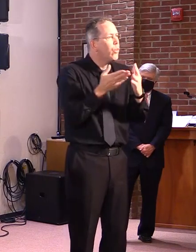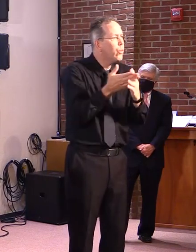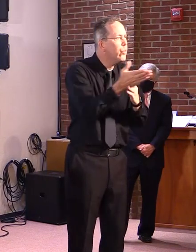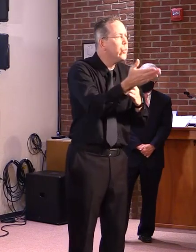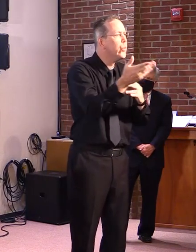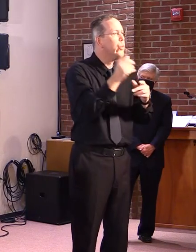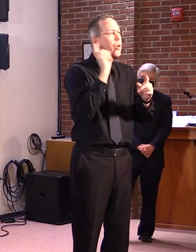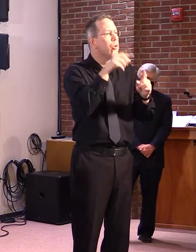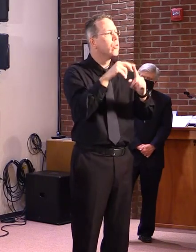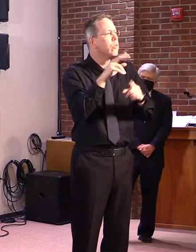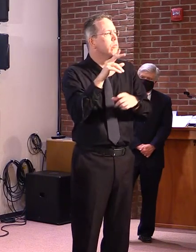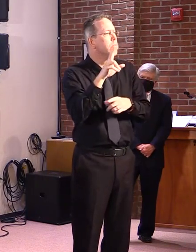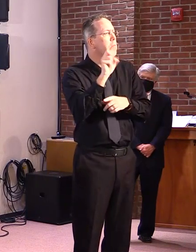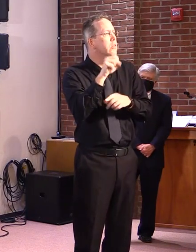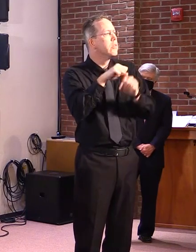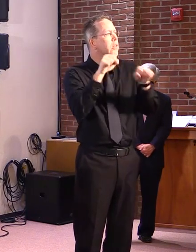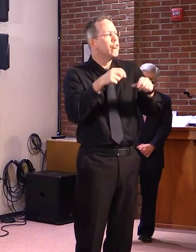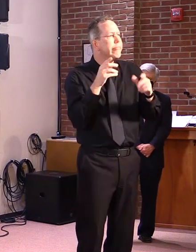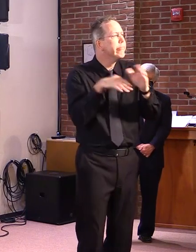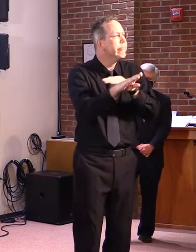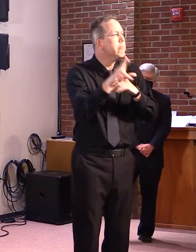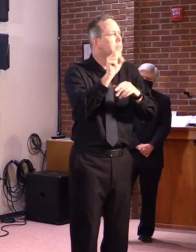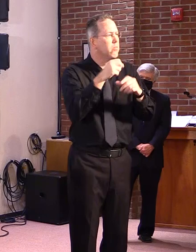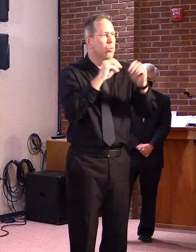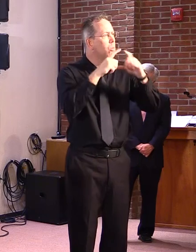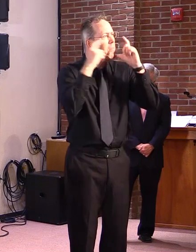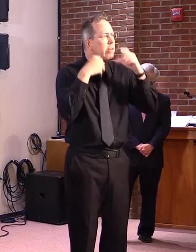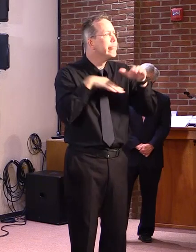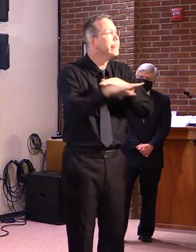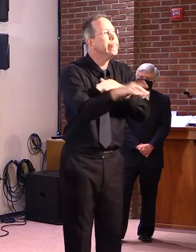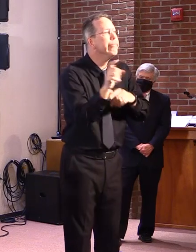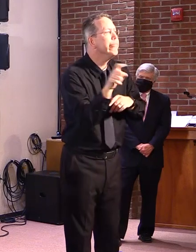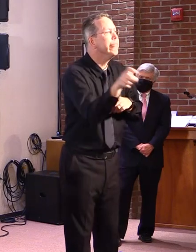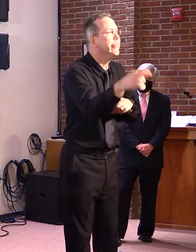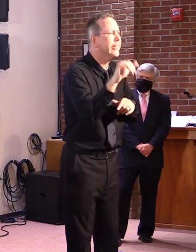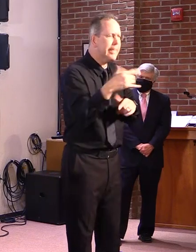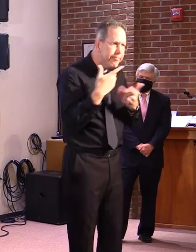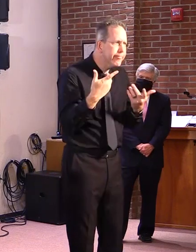Department, DSAC are all among those in the building. So there's